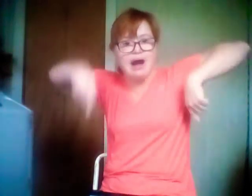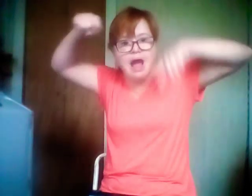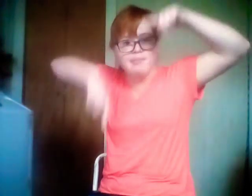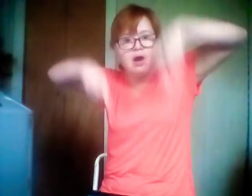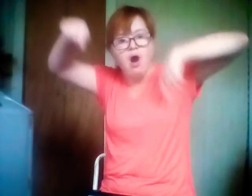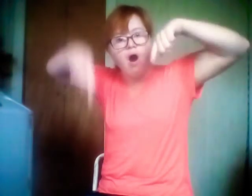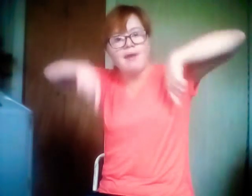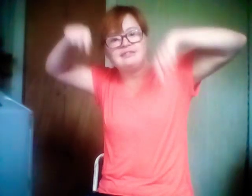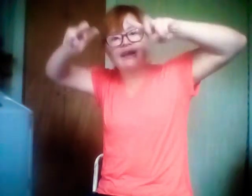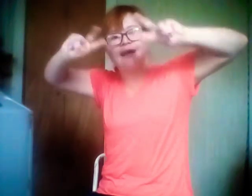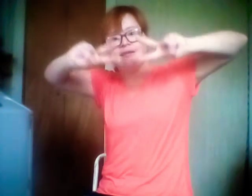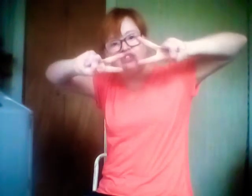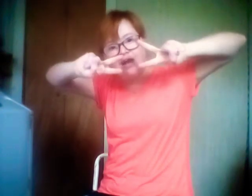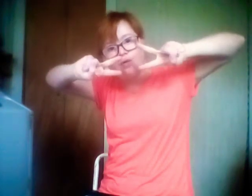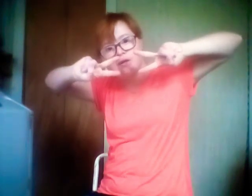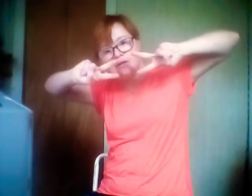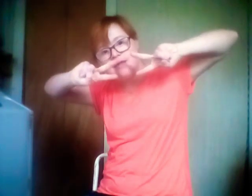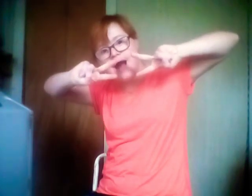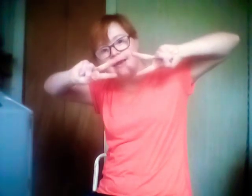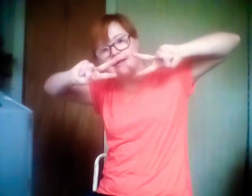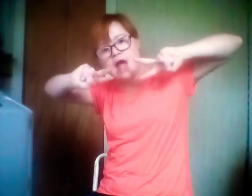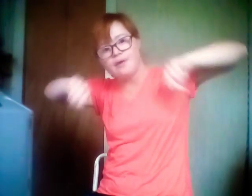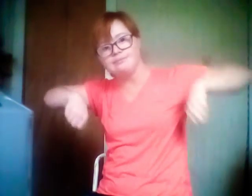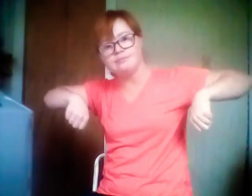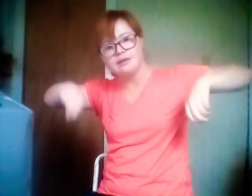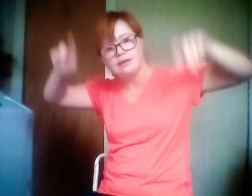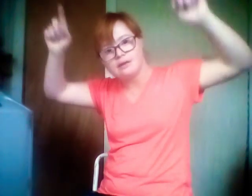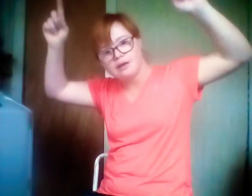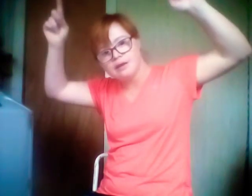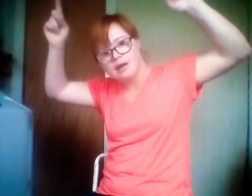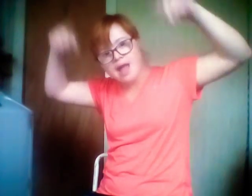Subscribe on my second channel, Dad Karen,